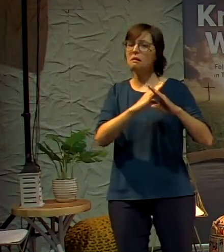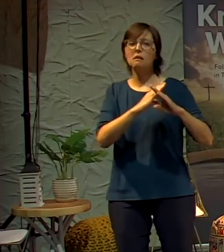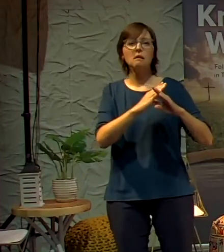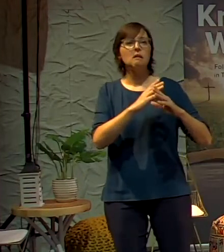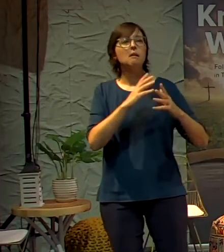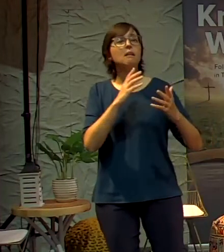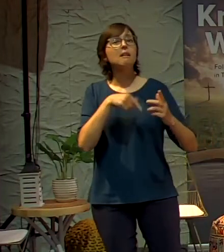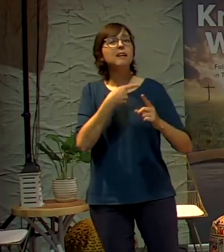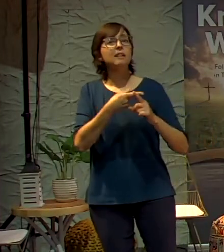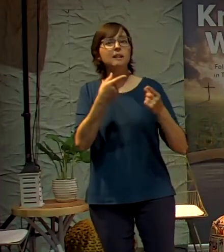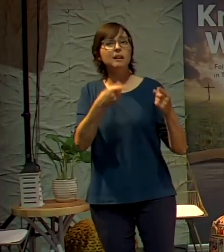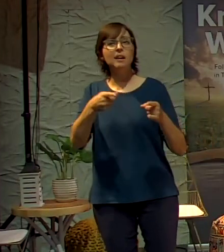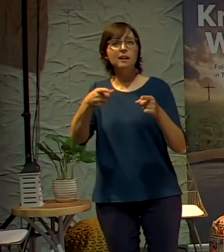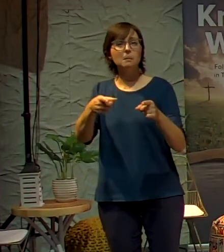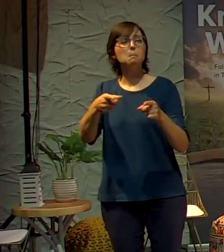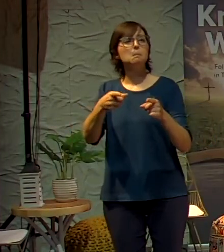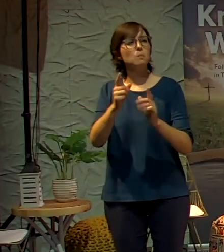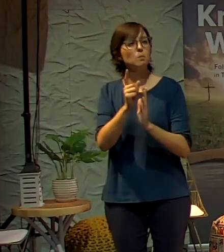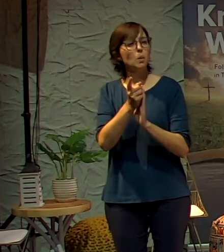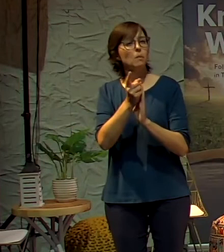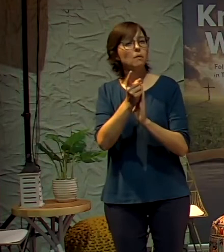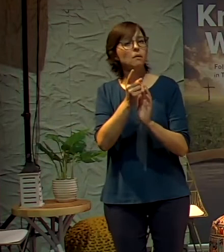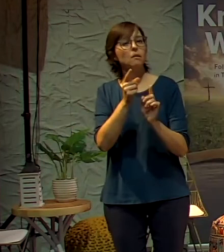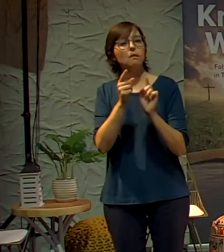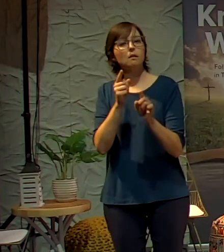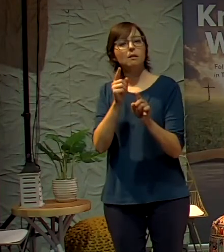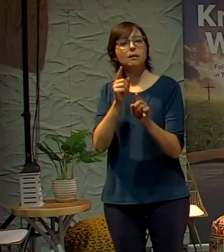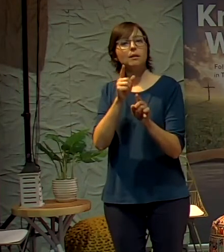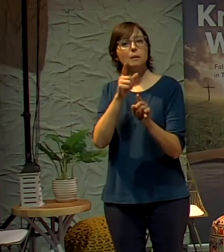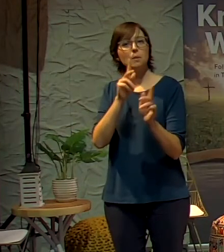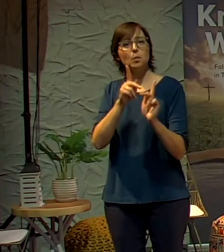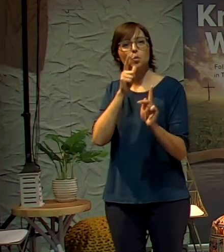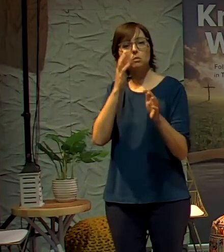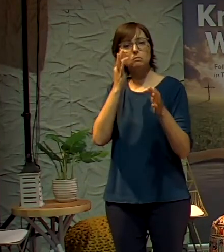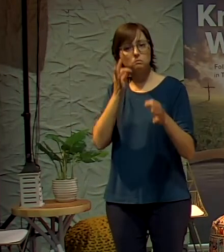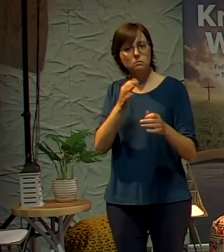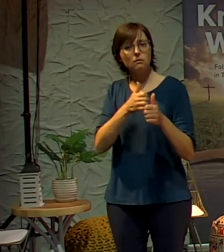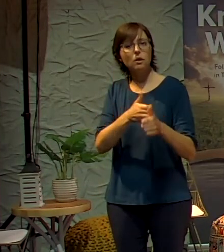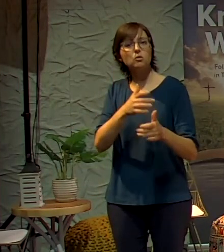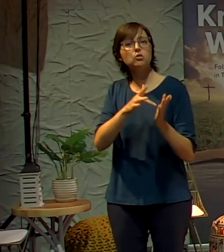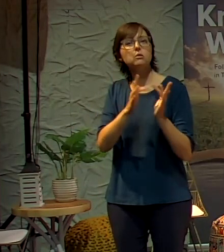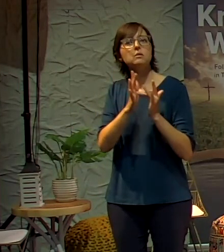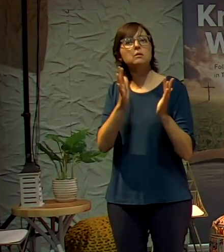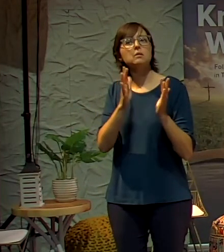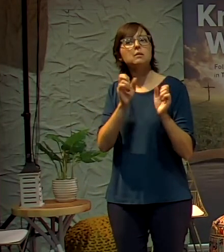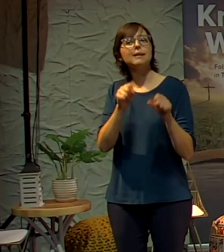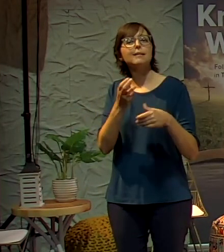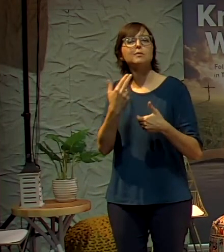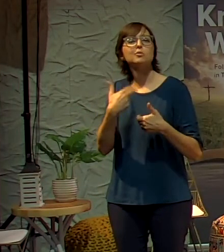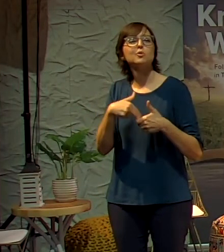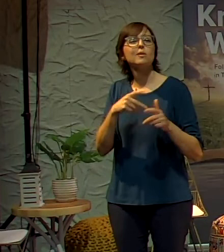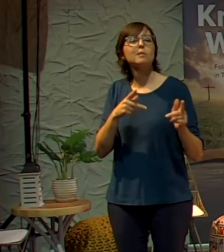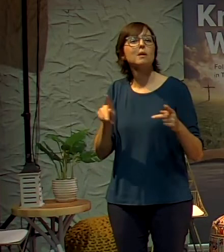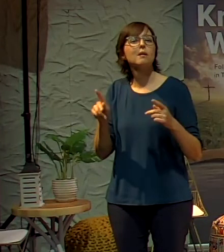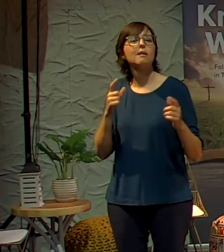But then those moments come when those who choose Jesus can join the party and